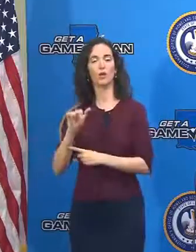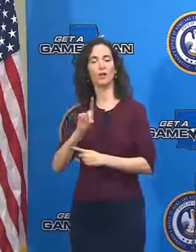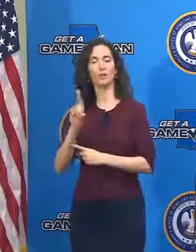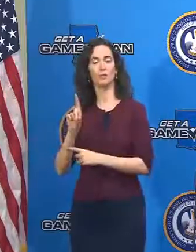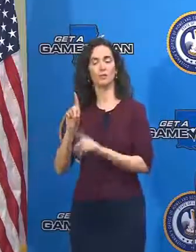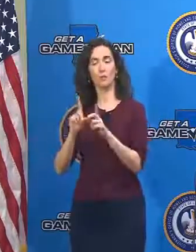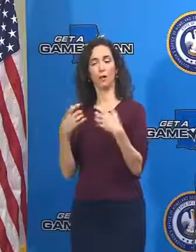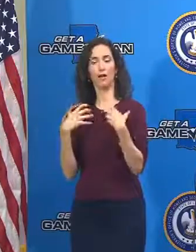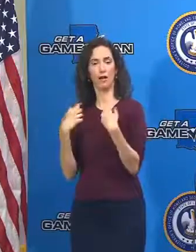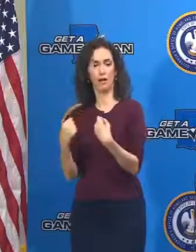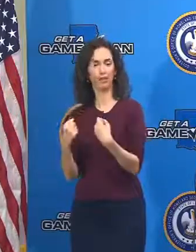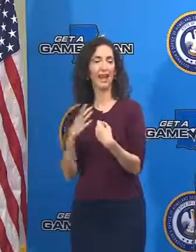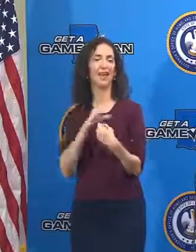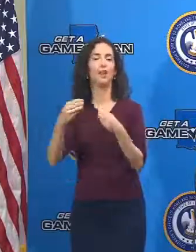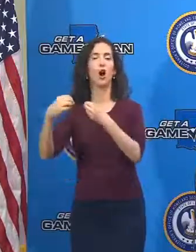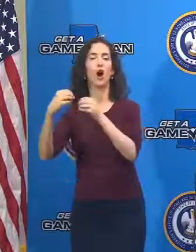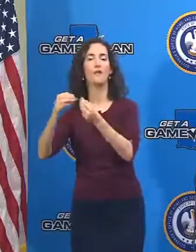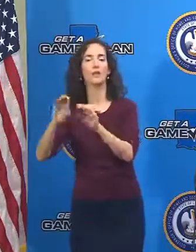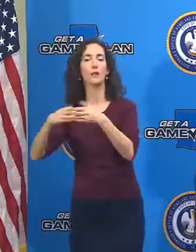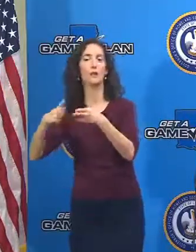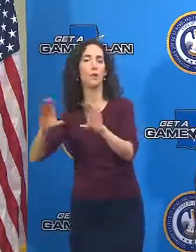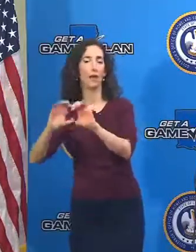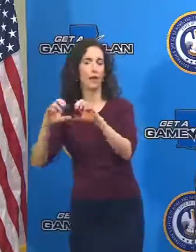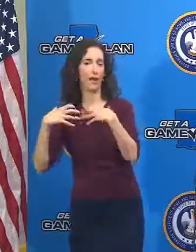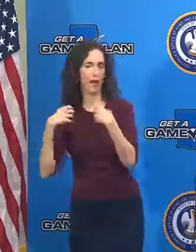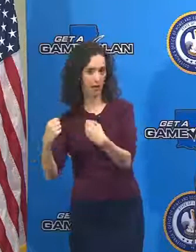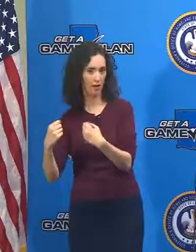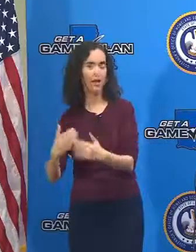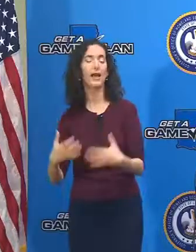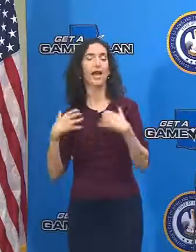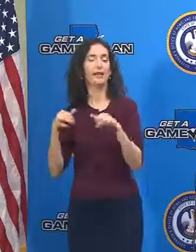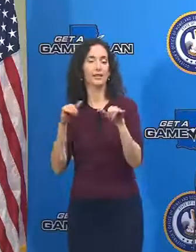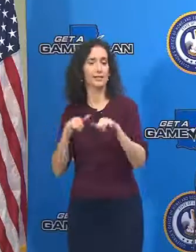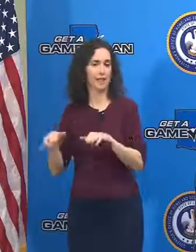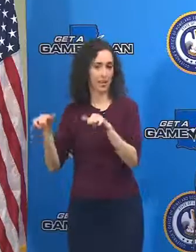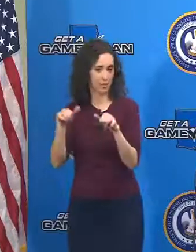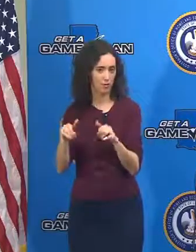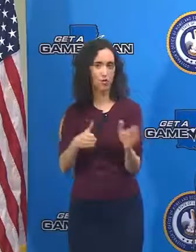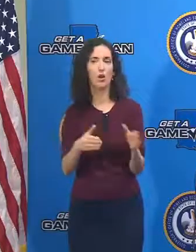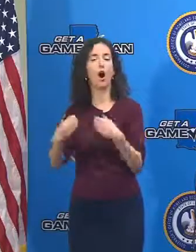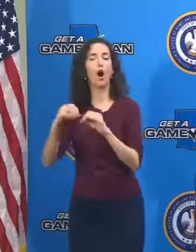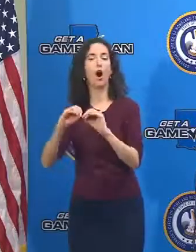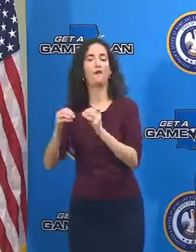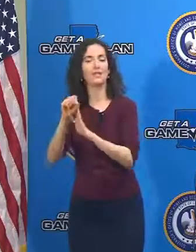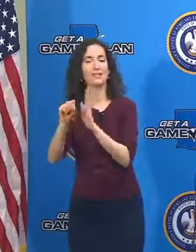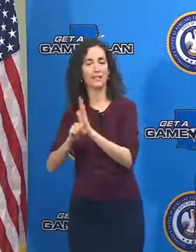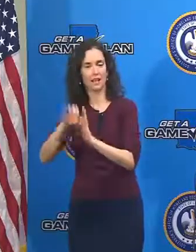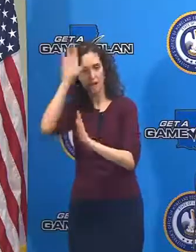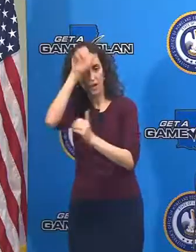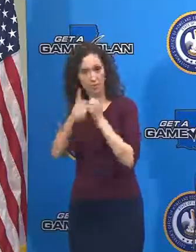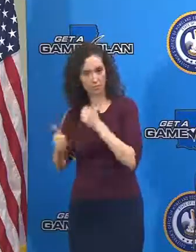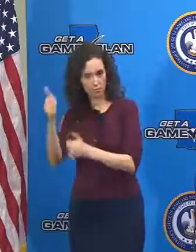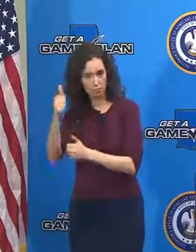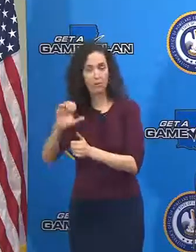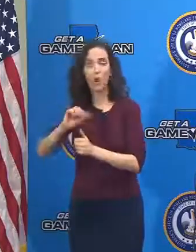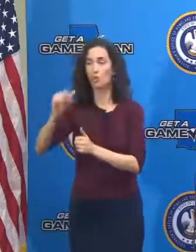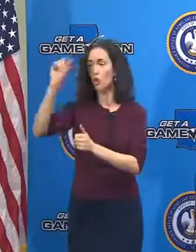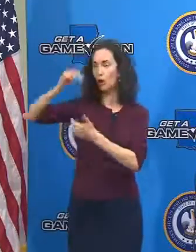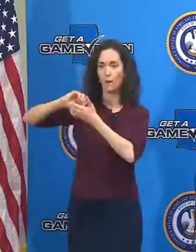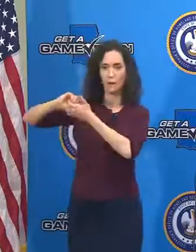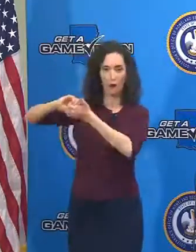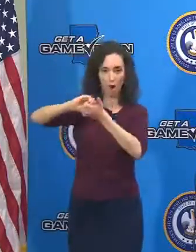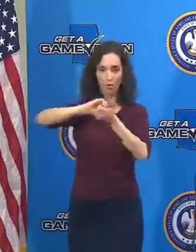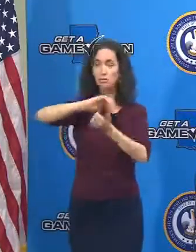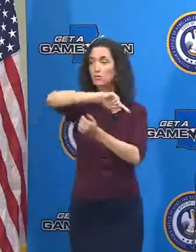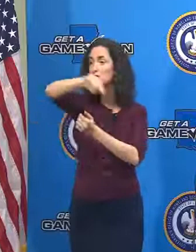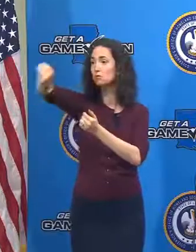of Public Health and our Health Standards Section, Office of the State Fire Marshal, and our other partners in government, will